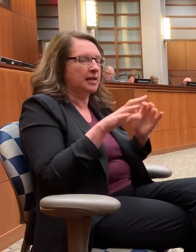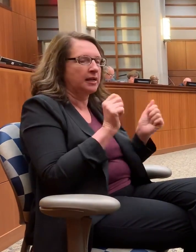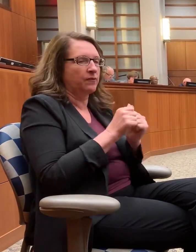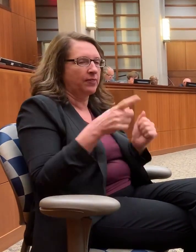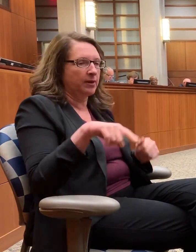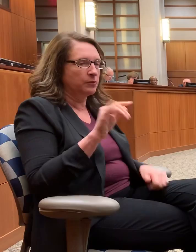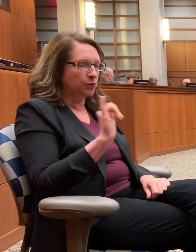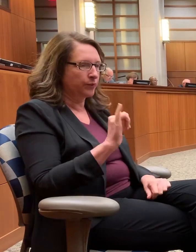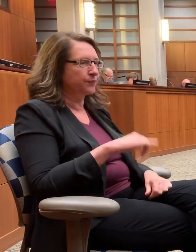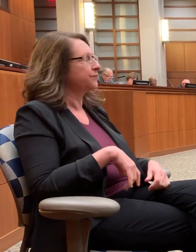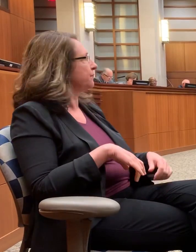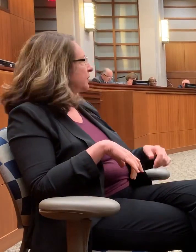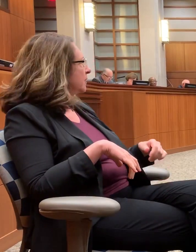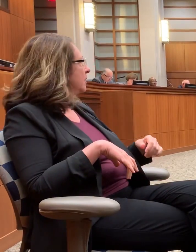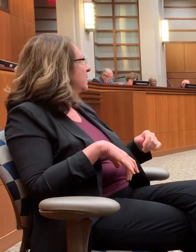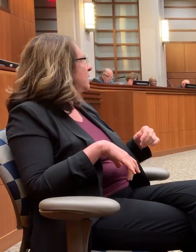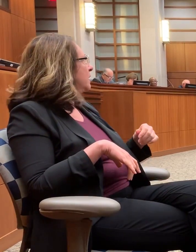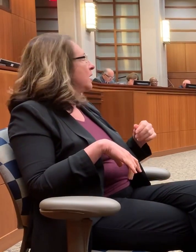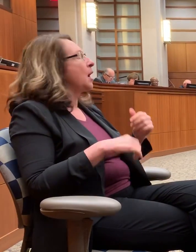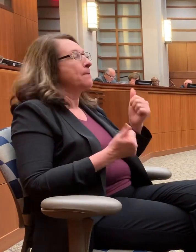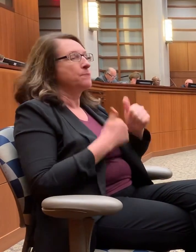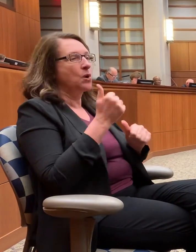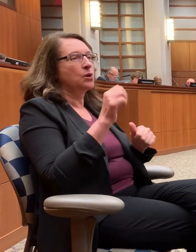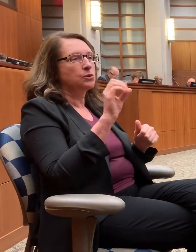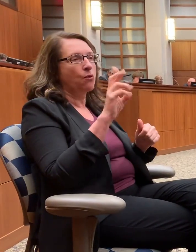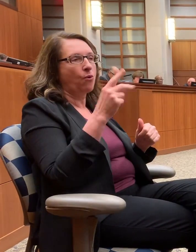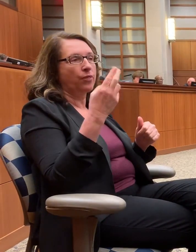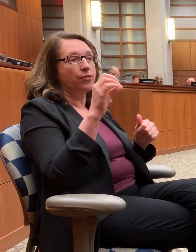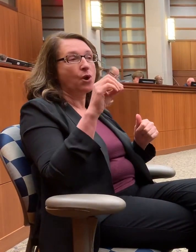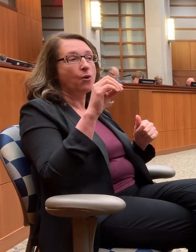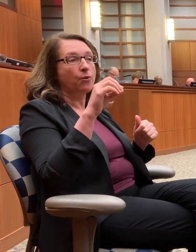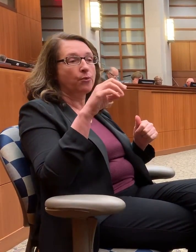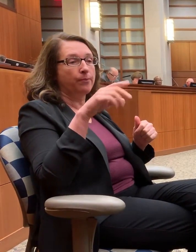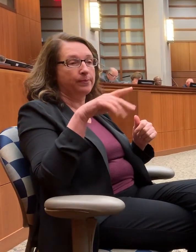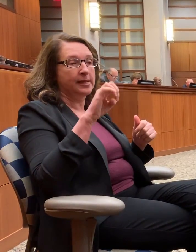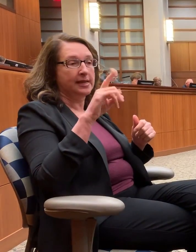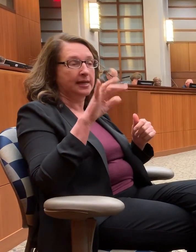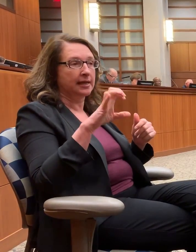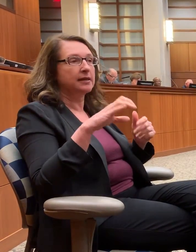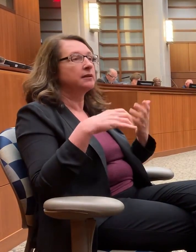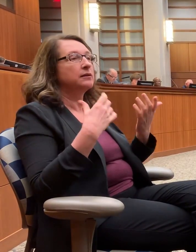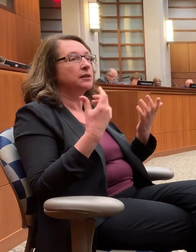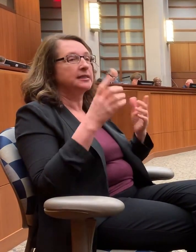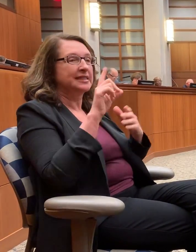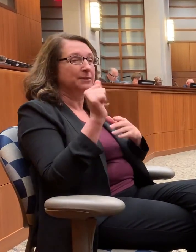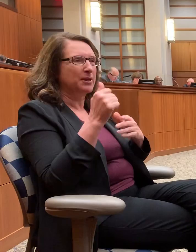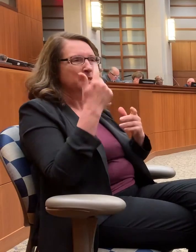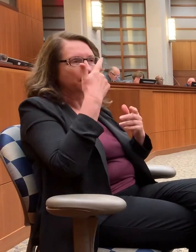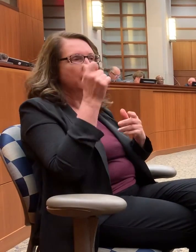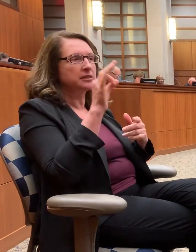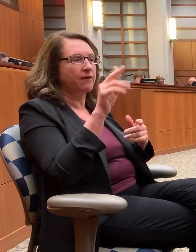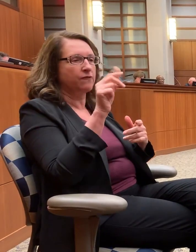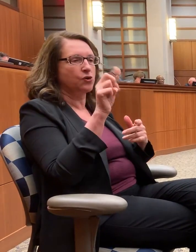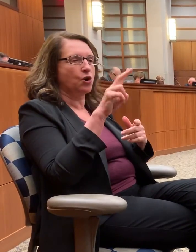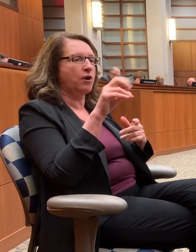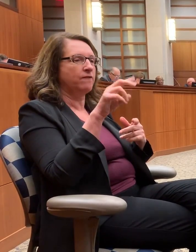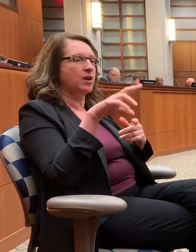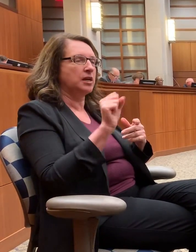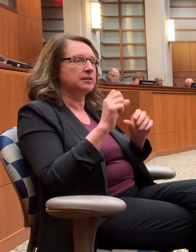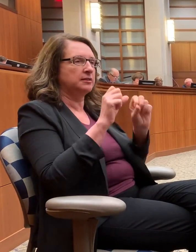The cause of most orthopedic disabilities is caused by a nervous system problem or